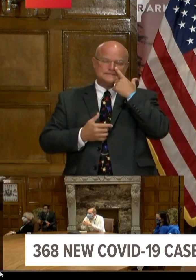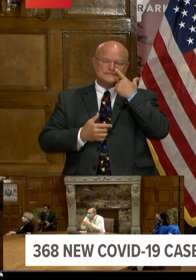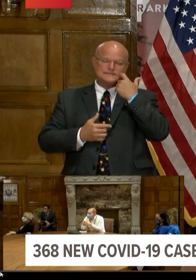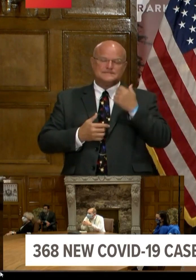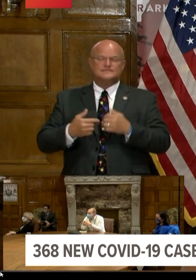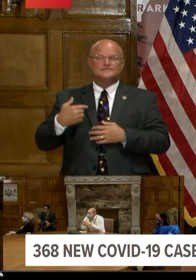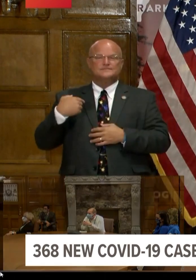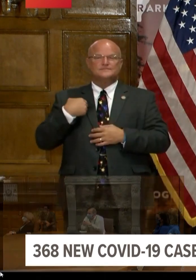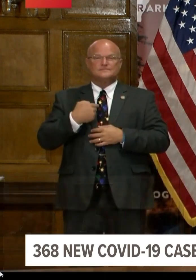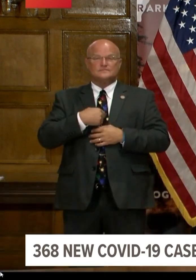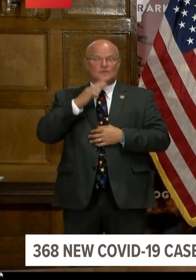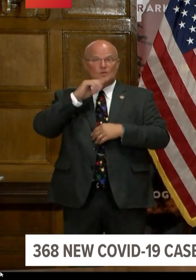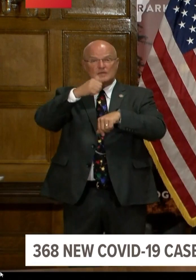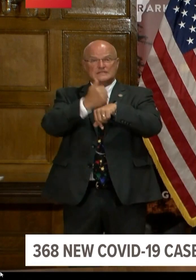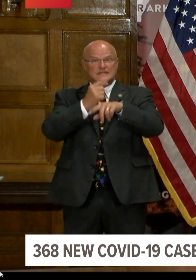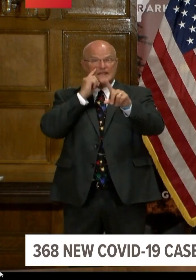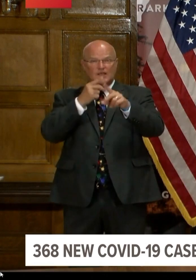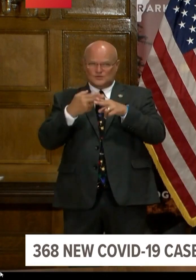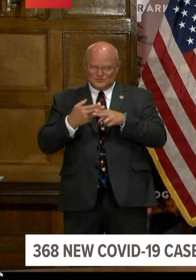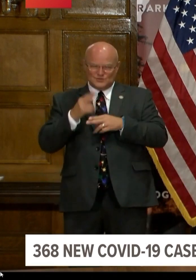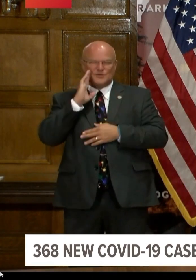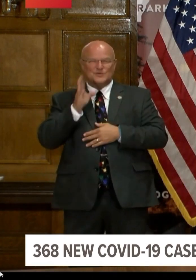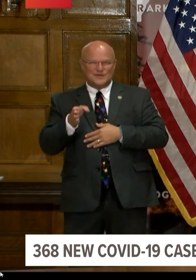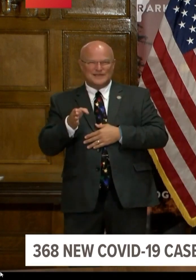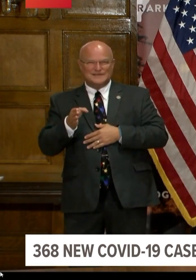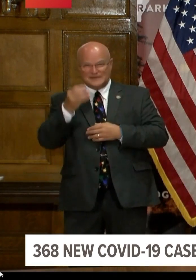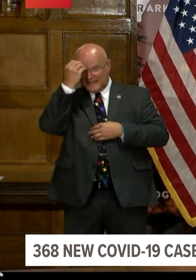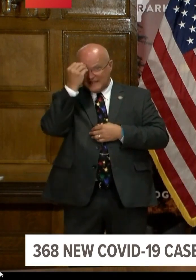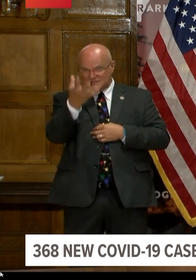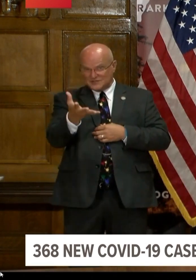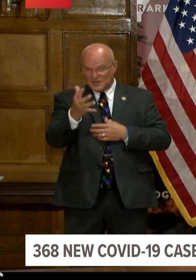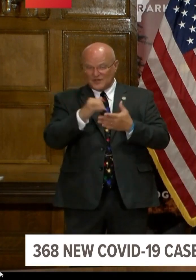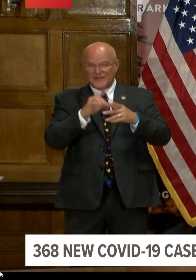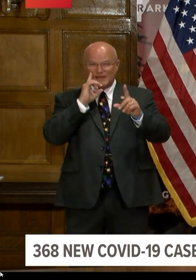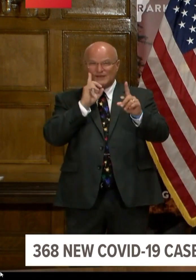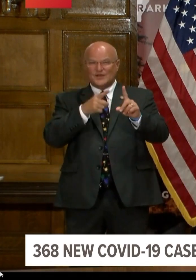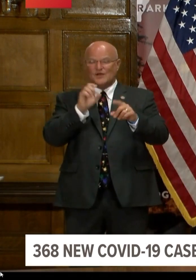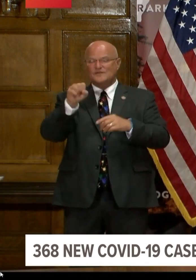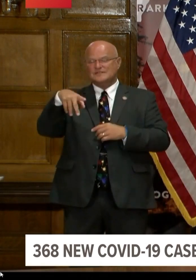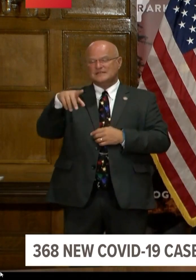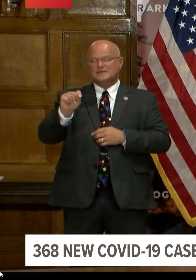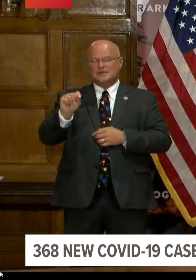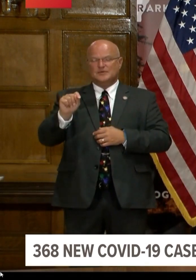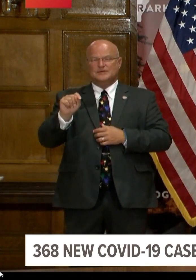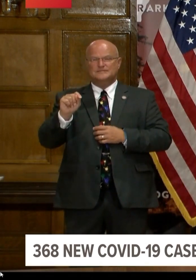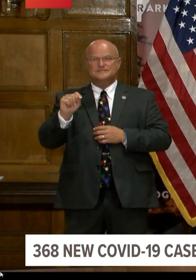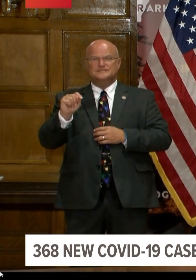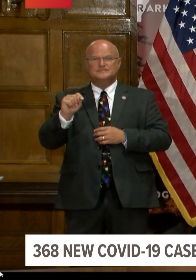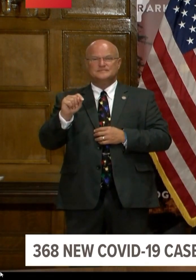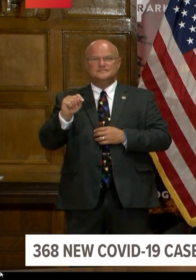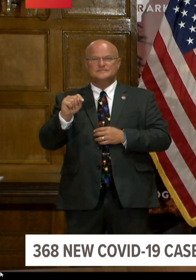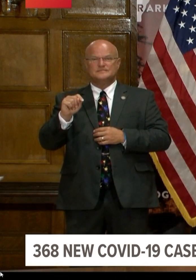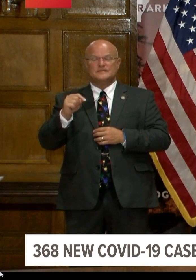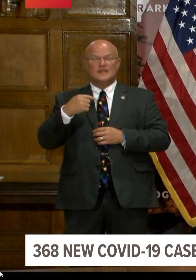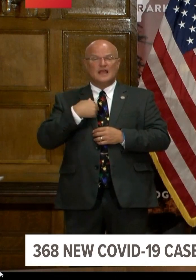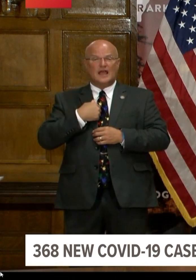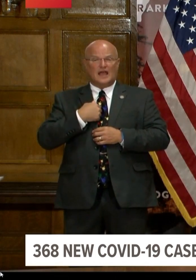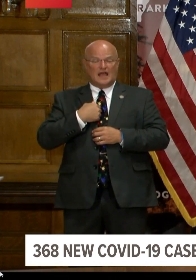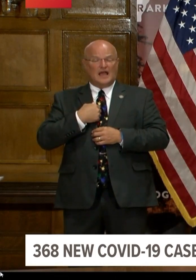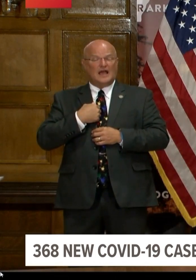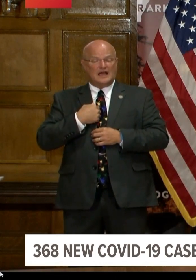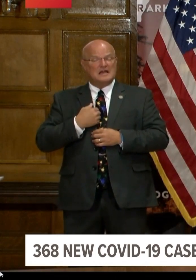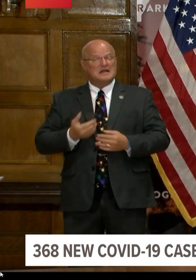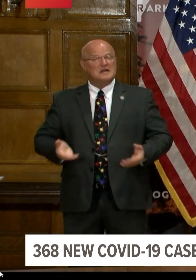We will set that goal shortly and let you know what that goal is for September. I'm encouraged the